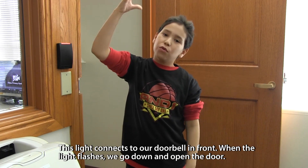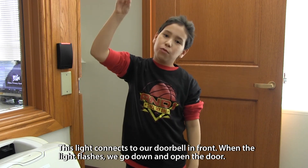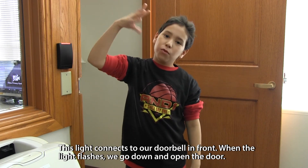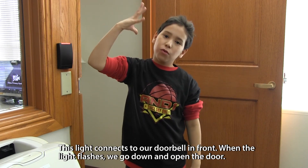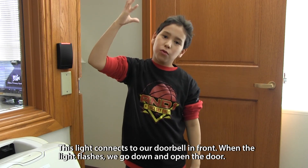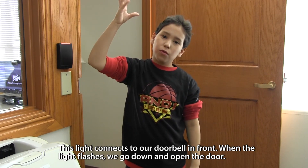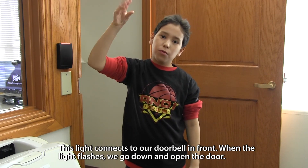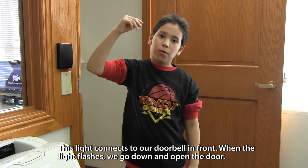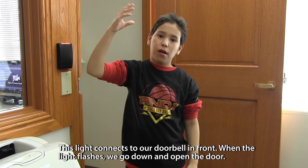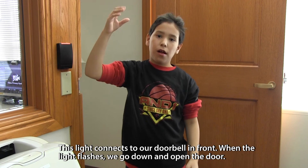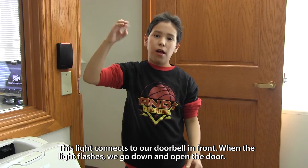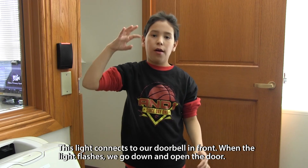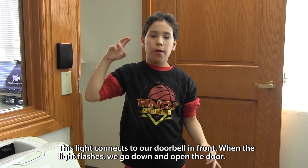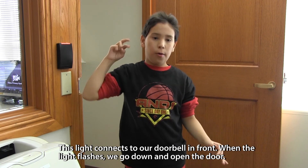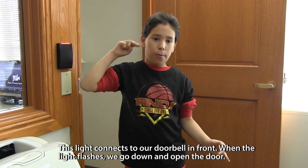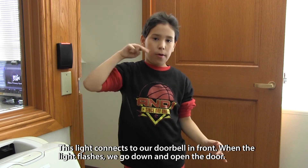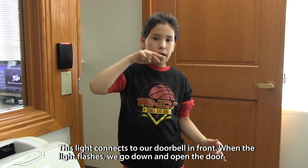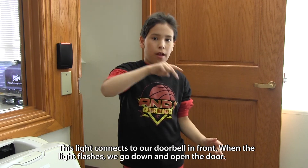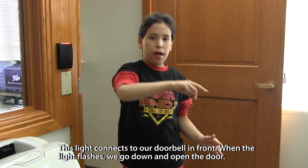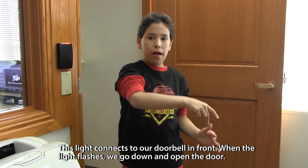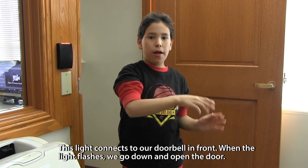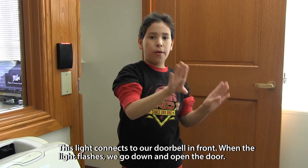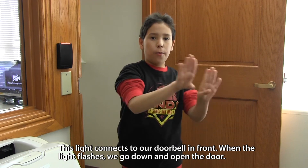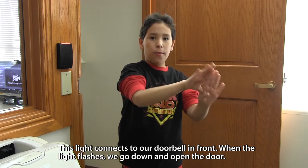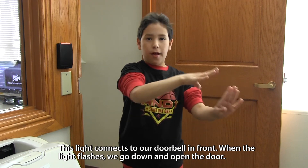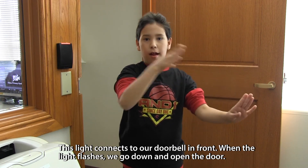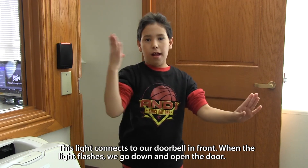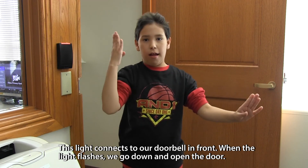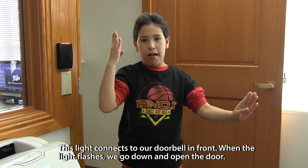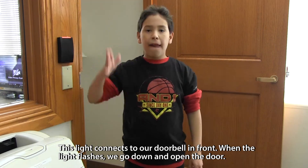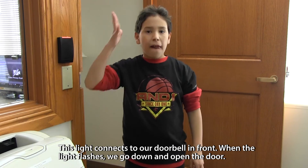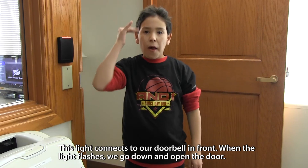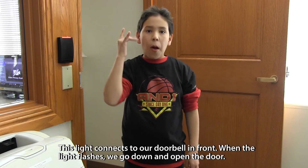When the light flashes, we go down and open the door.